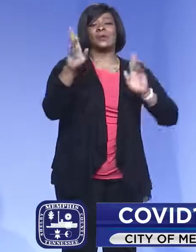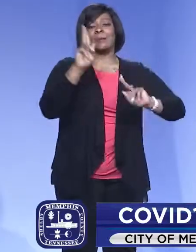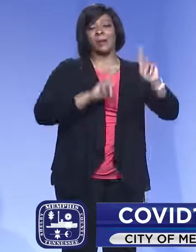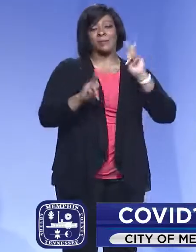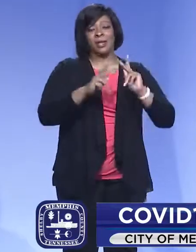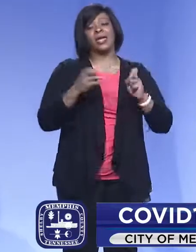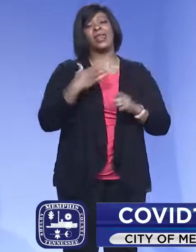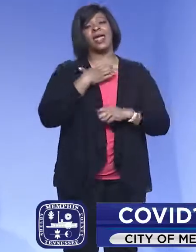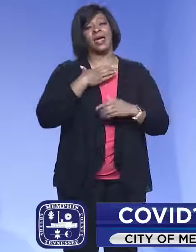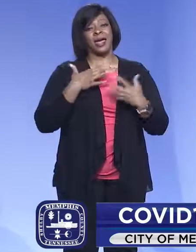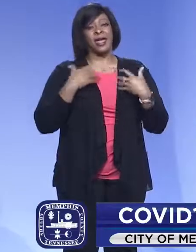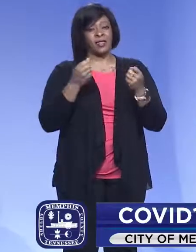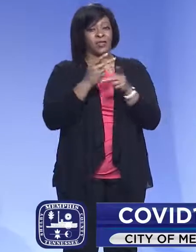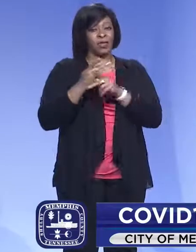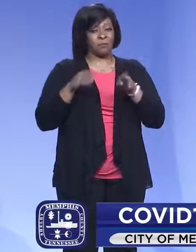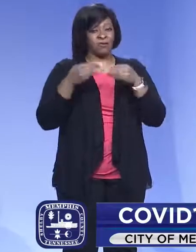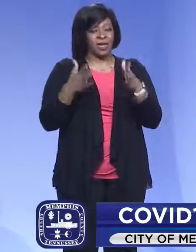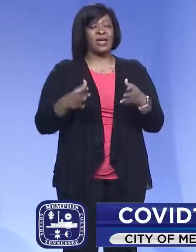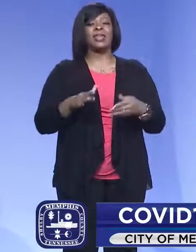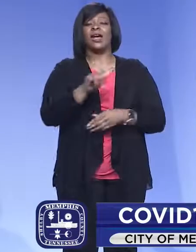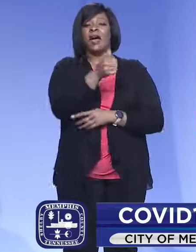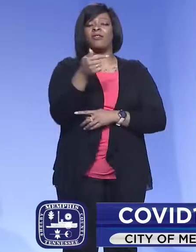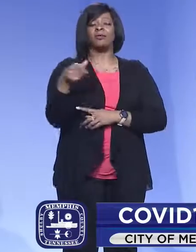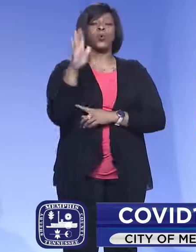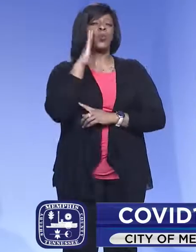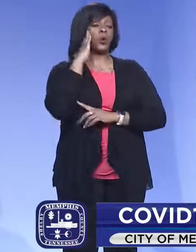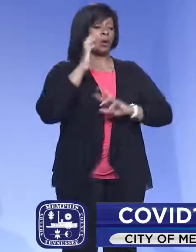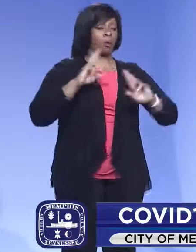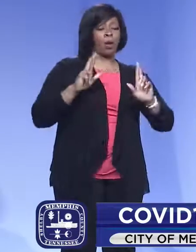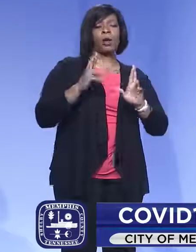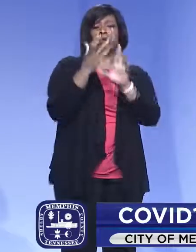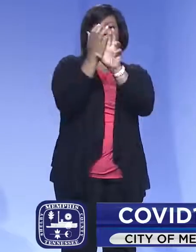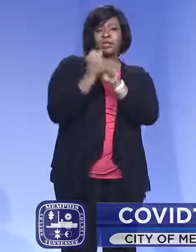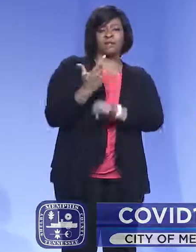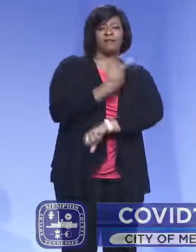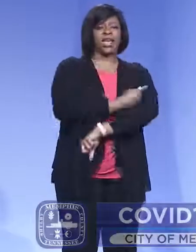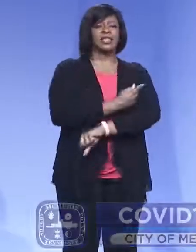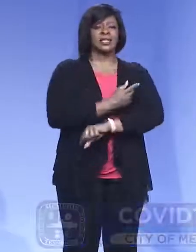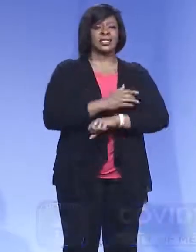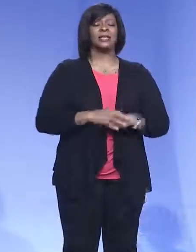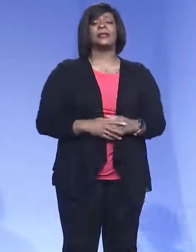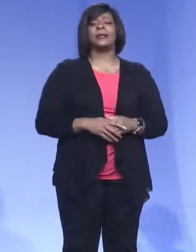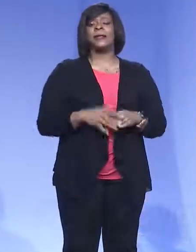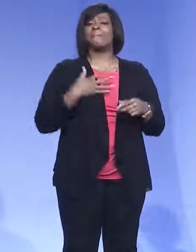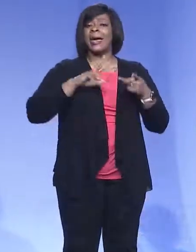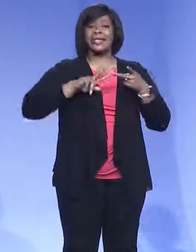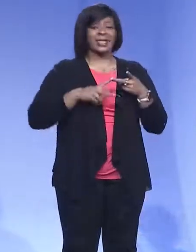as healthcare providers and others know when to expect to get vaccine.